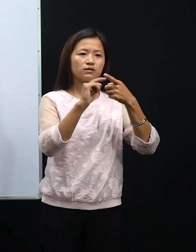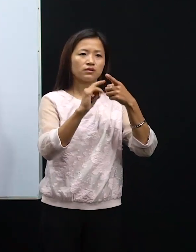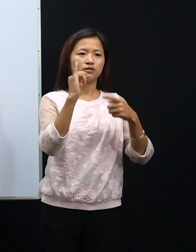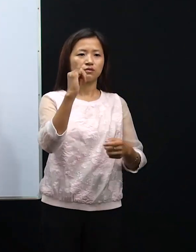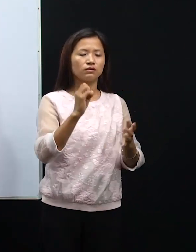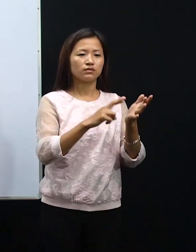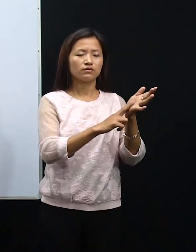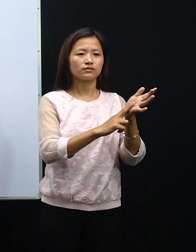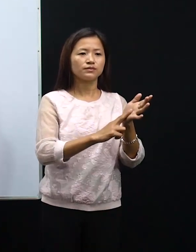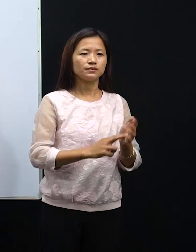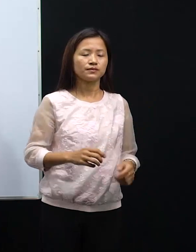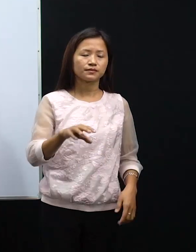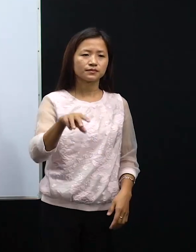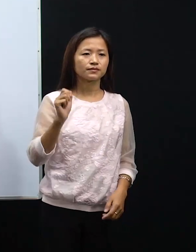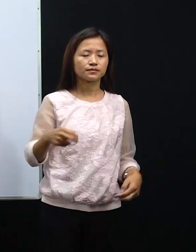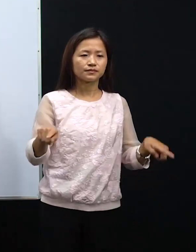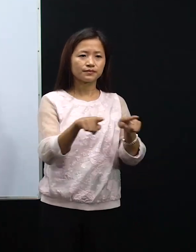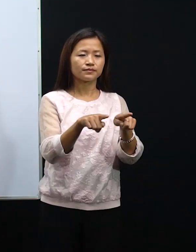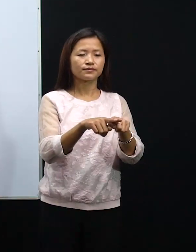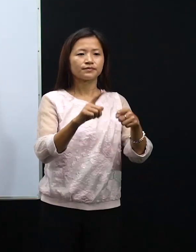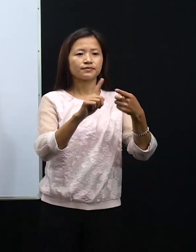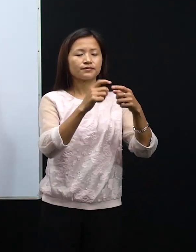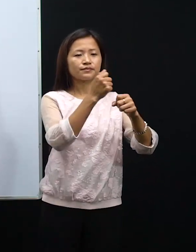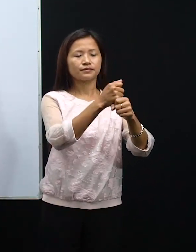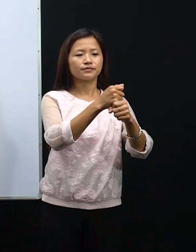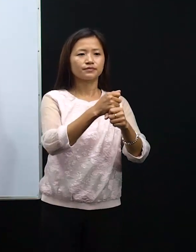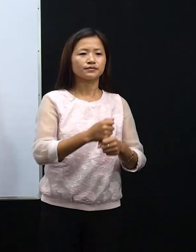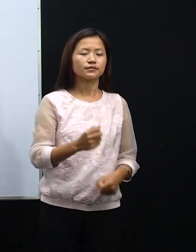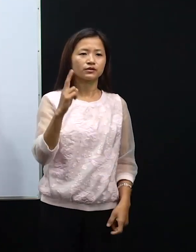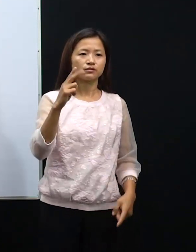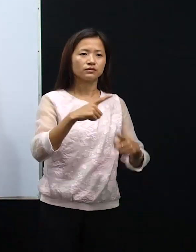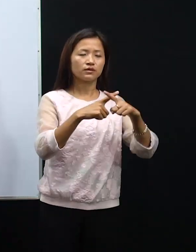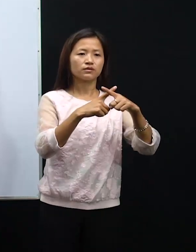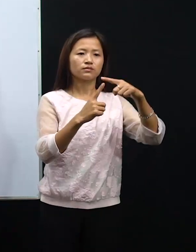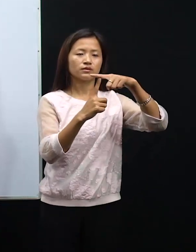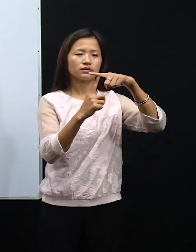Now we will take the same example again, 2x plus 5.